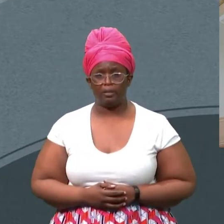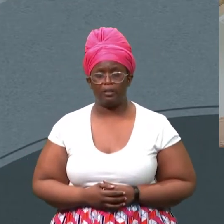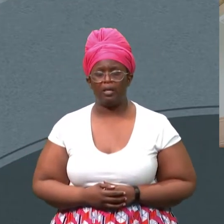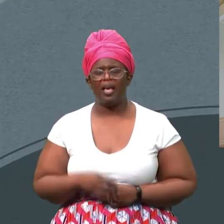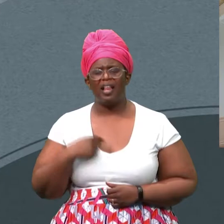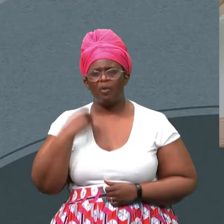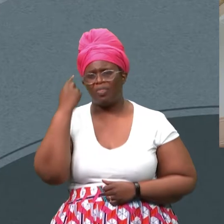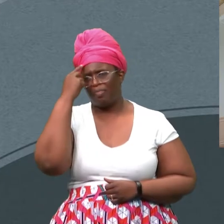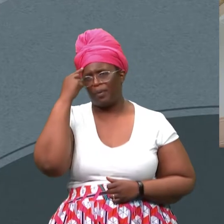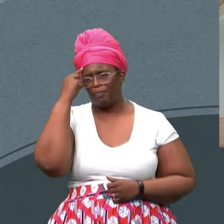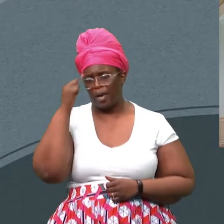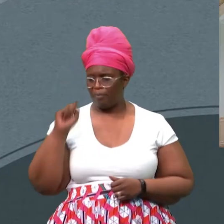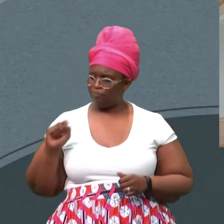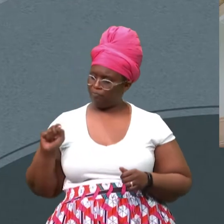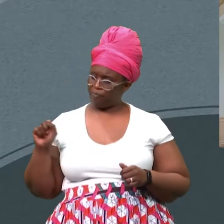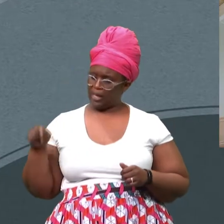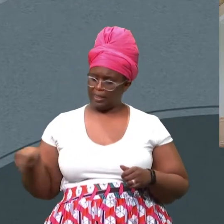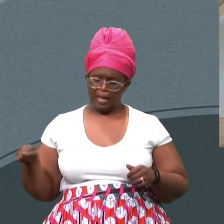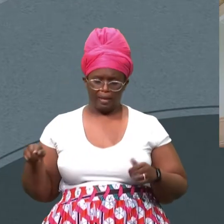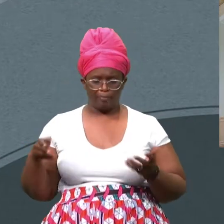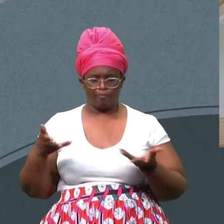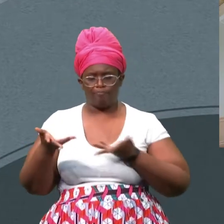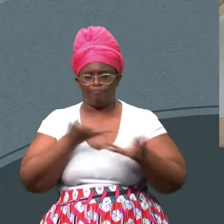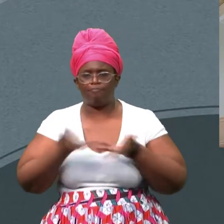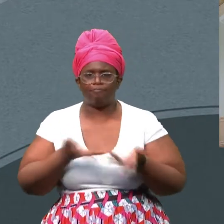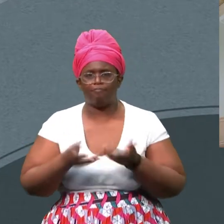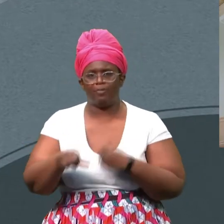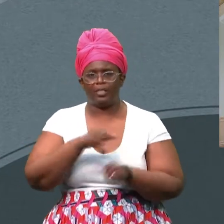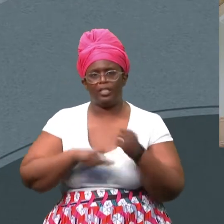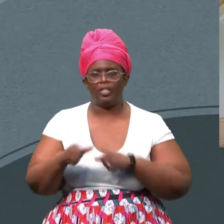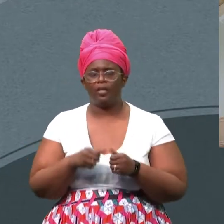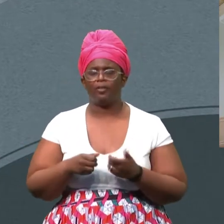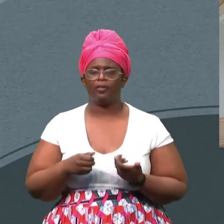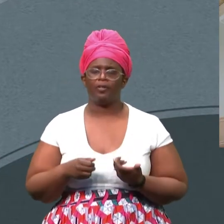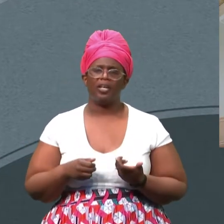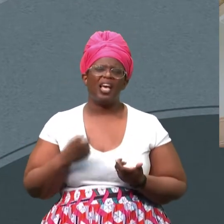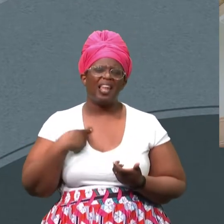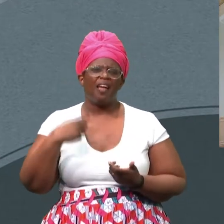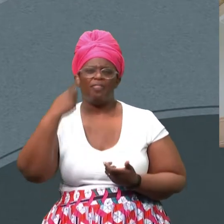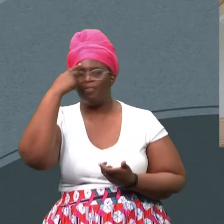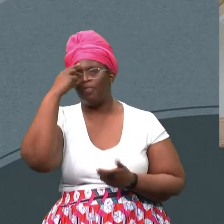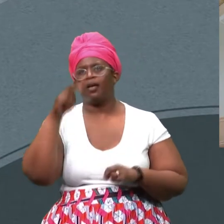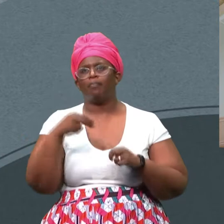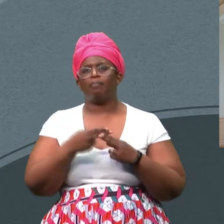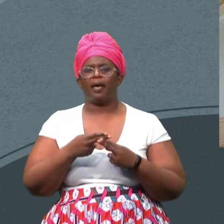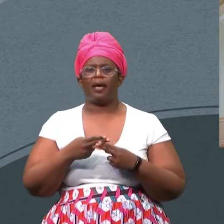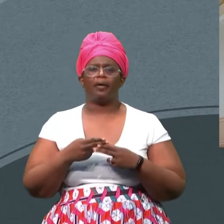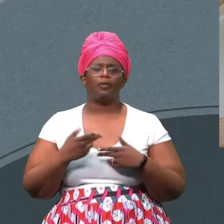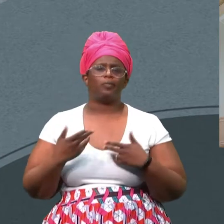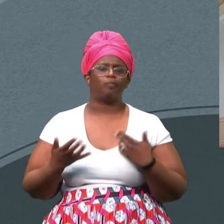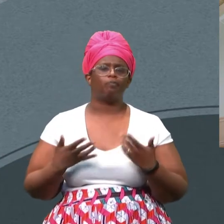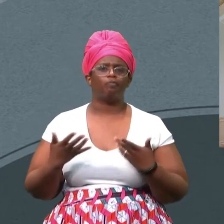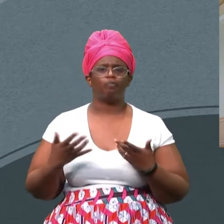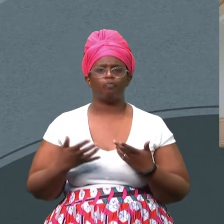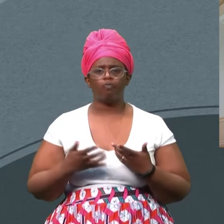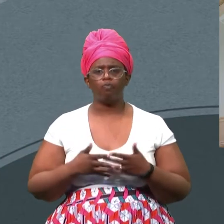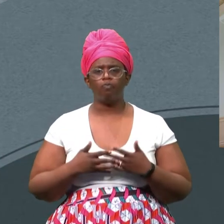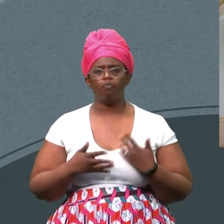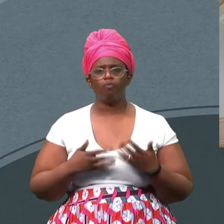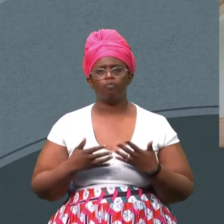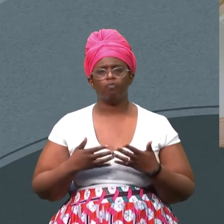upon their interaction with each other. And it made me think about drawing, if you will,